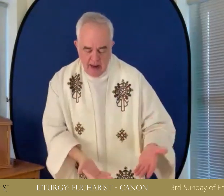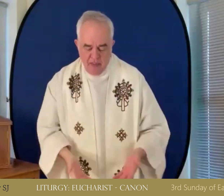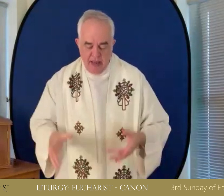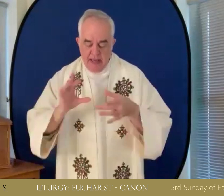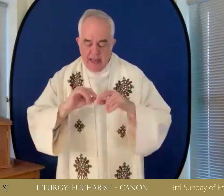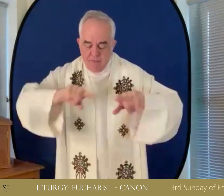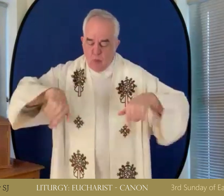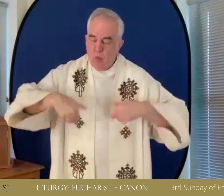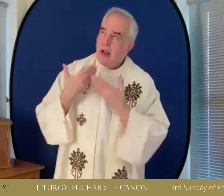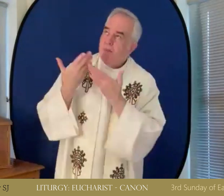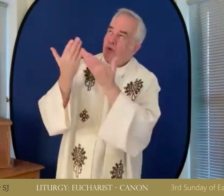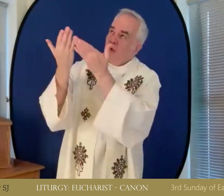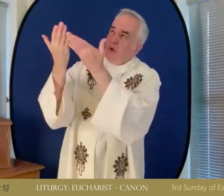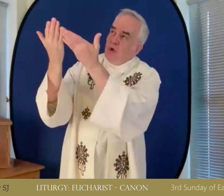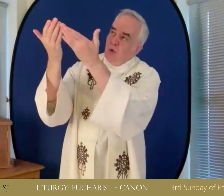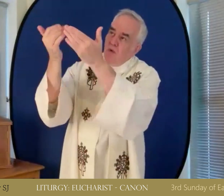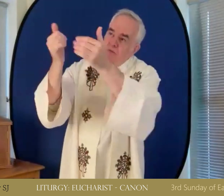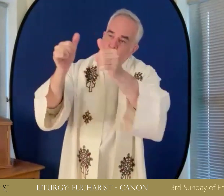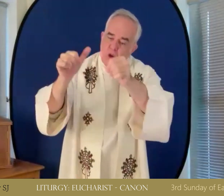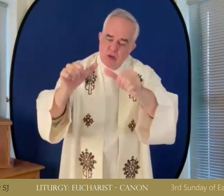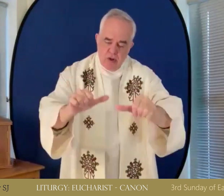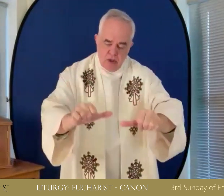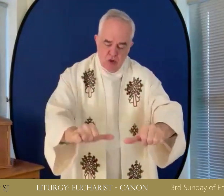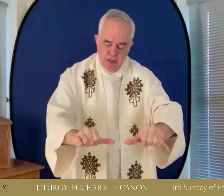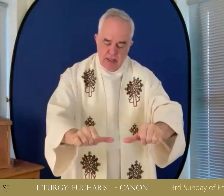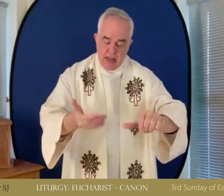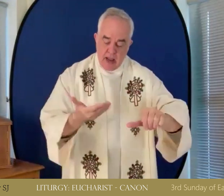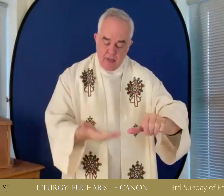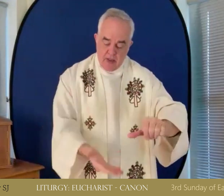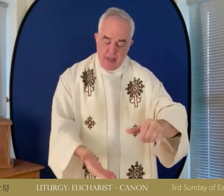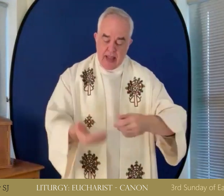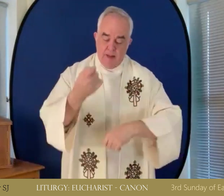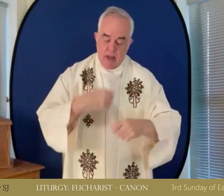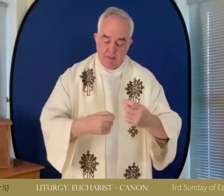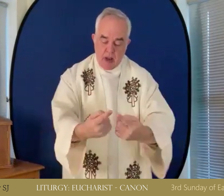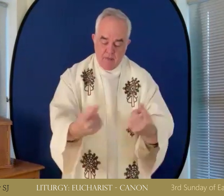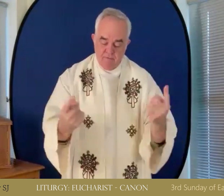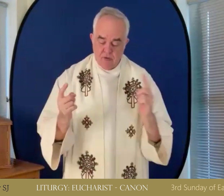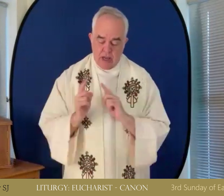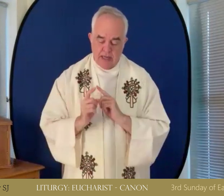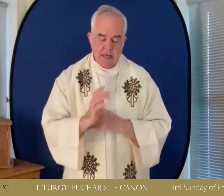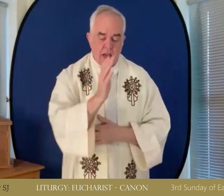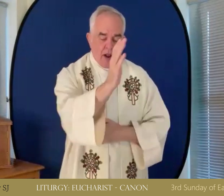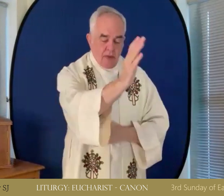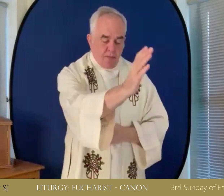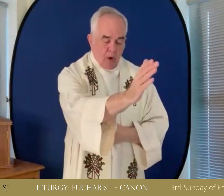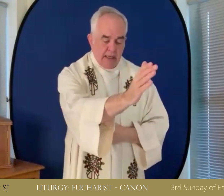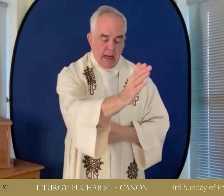the gift we have brought to you for consecration, that they might become for us the body